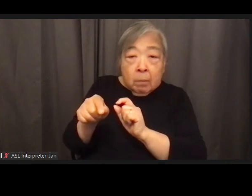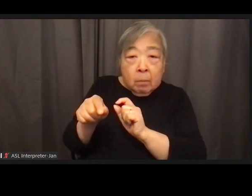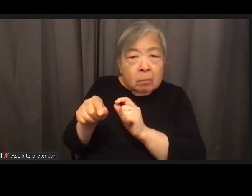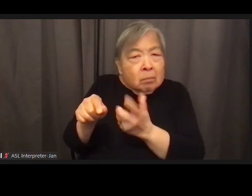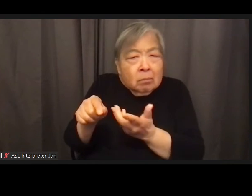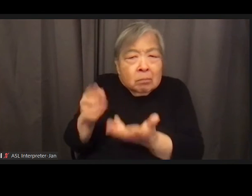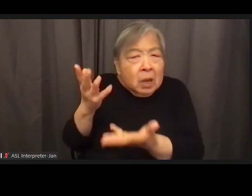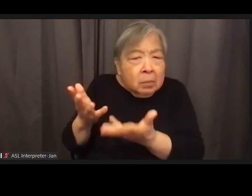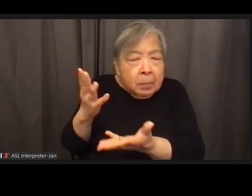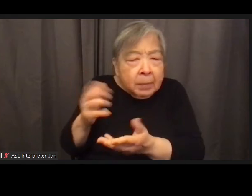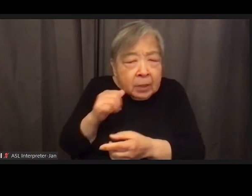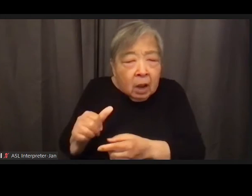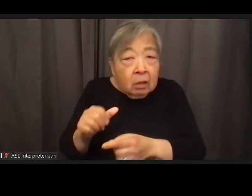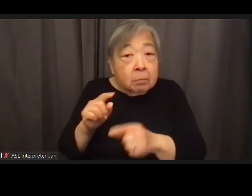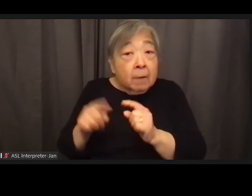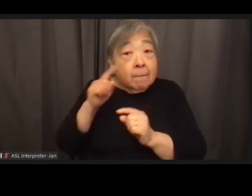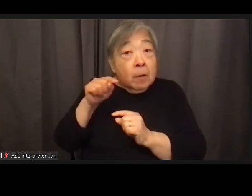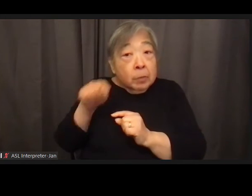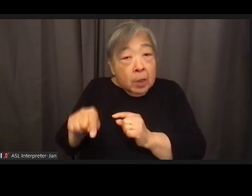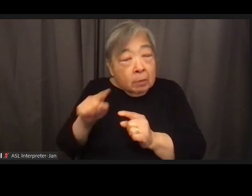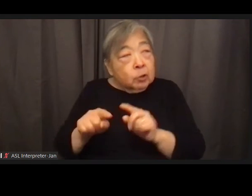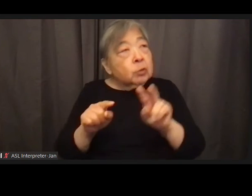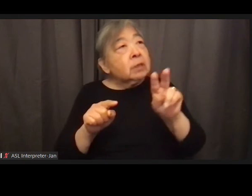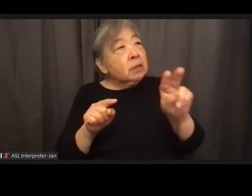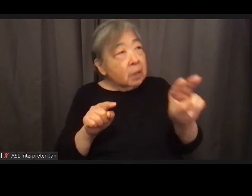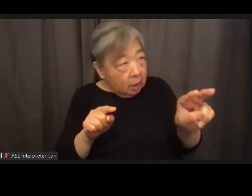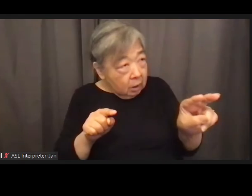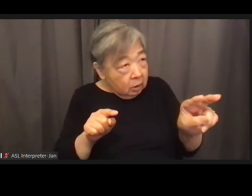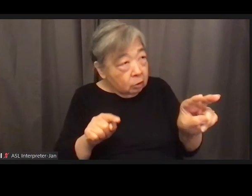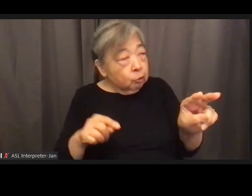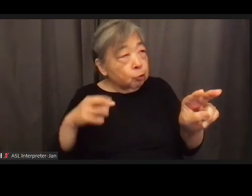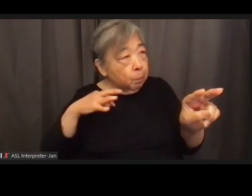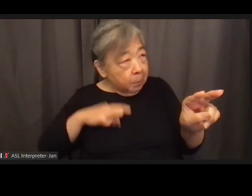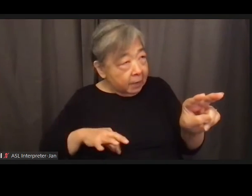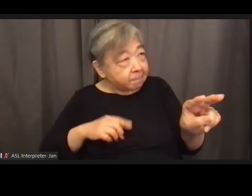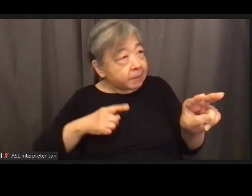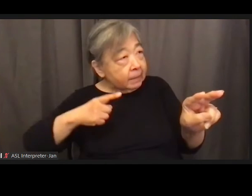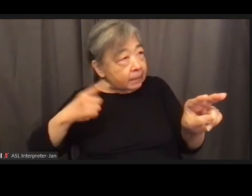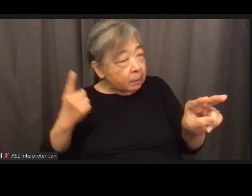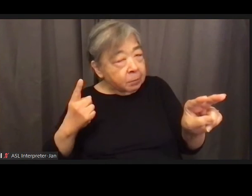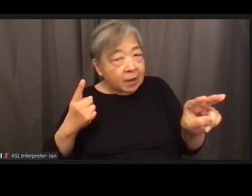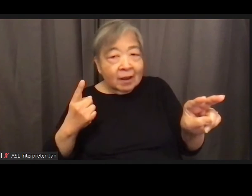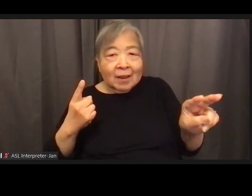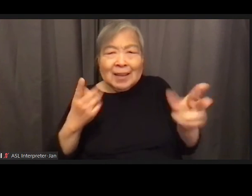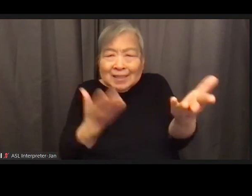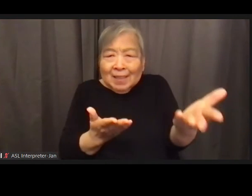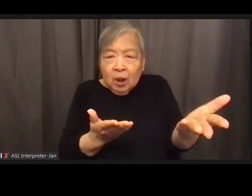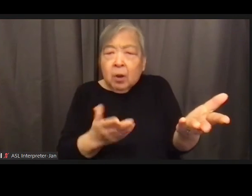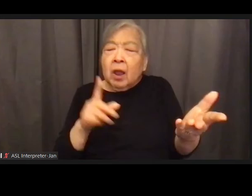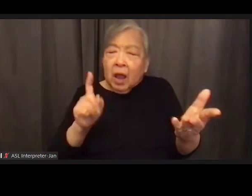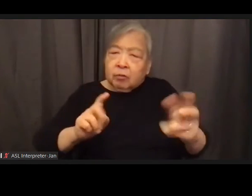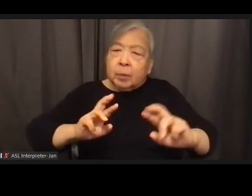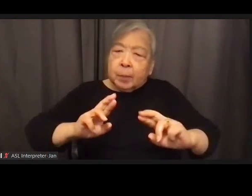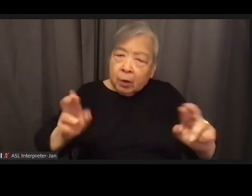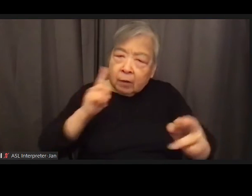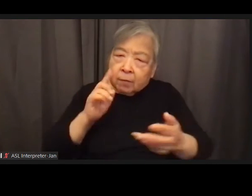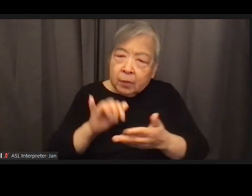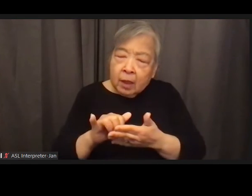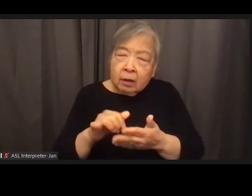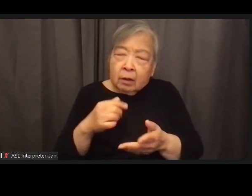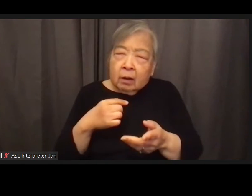it and to have gotten something out of it was there. And you have to be ready for it. And I think some